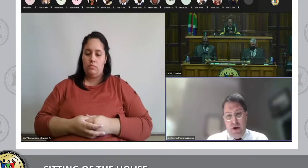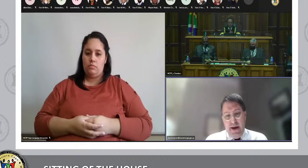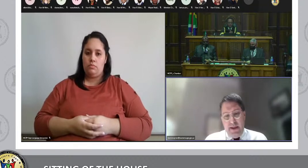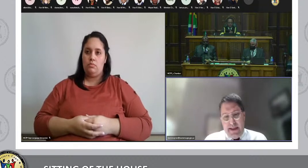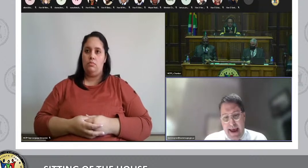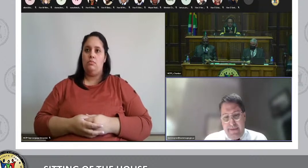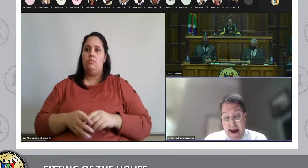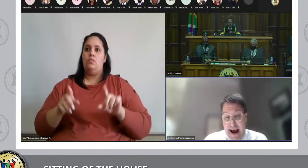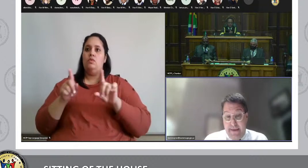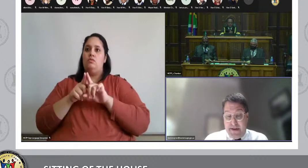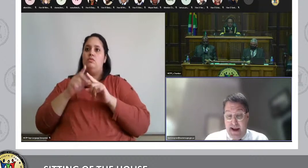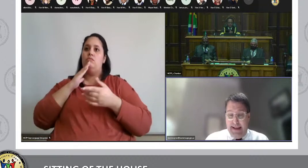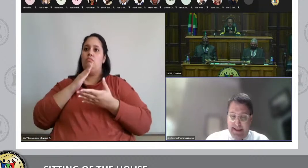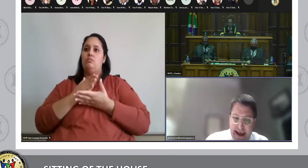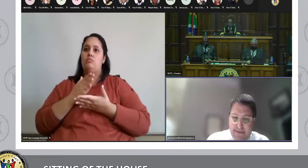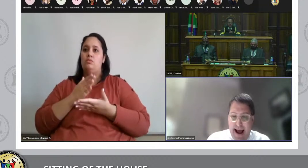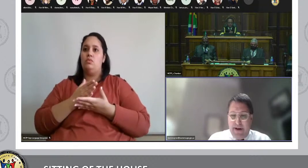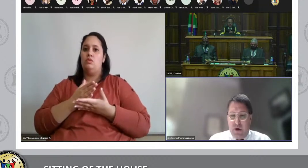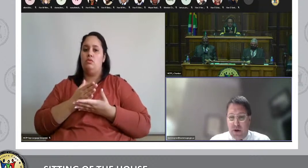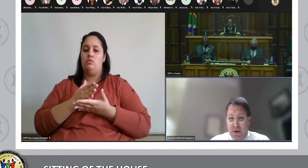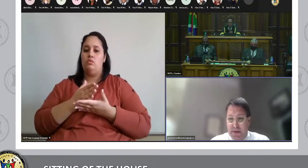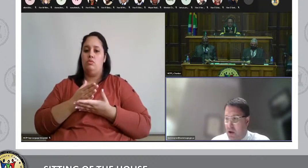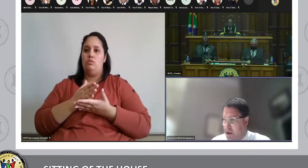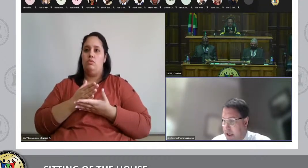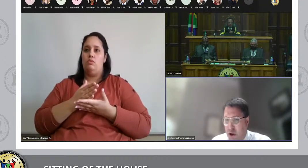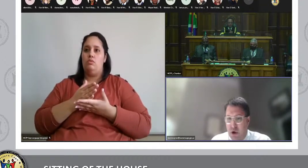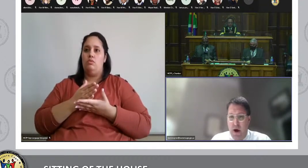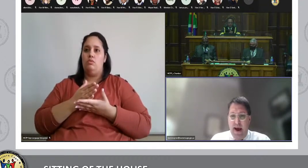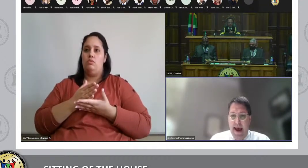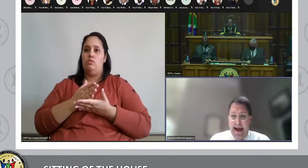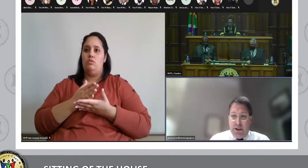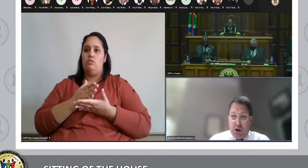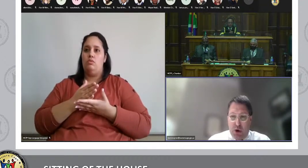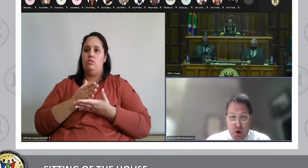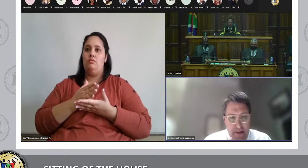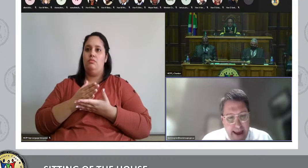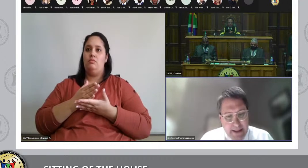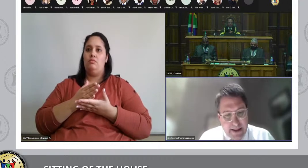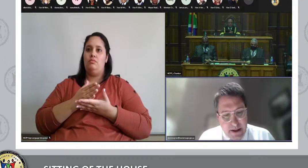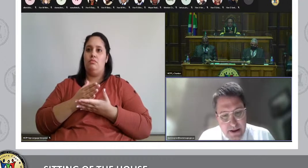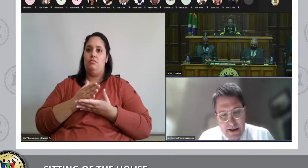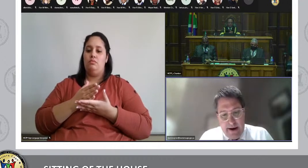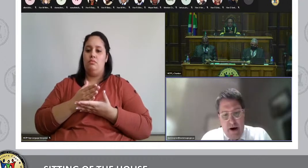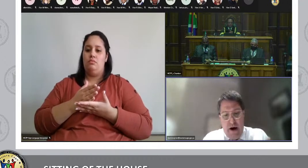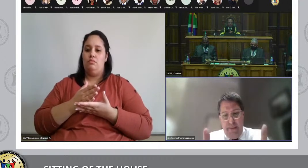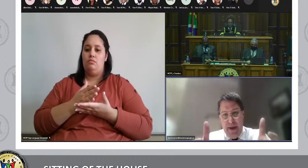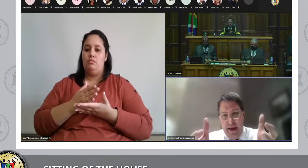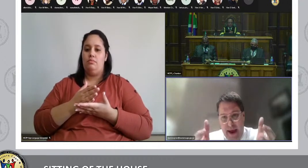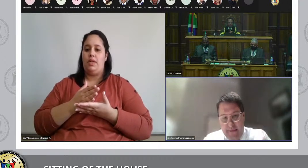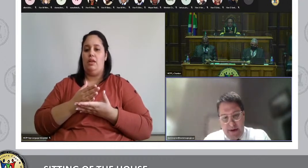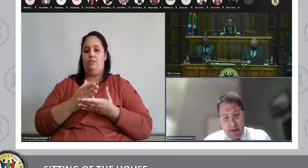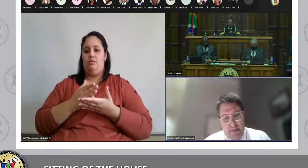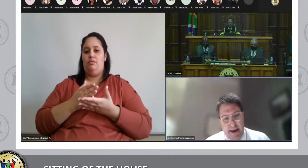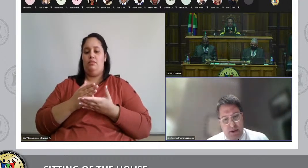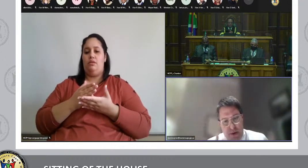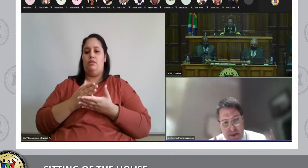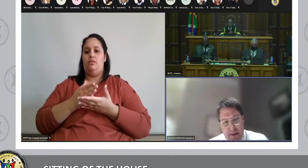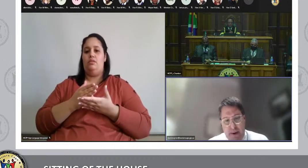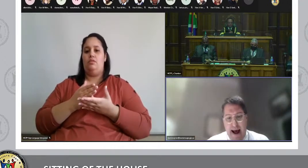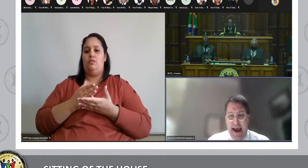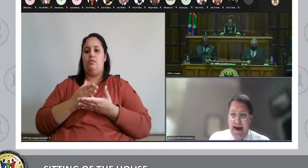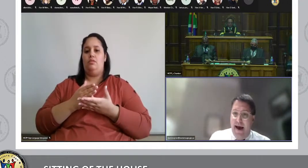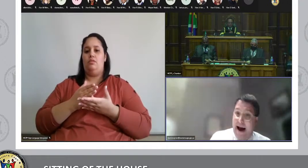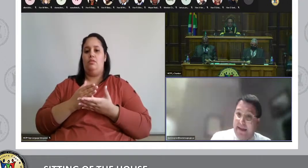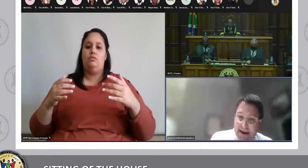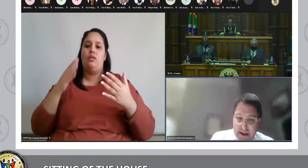continue to save lives and save livelihoods, we must continue to make decisions that are evidence-based. We